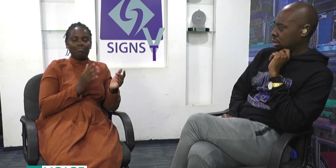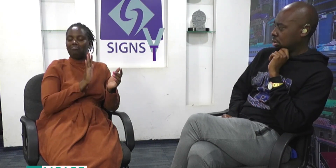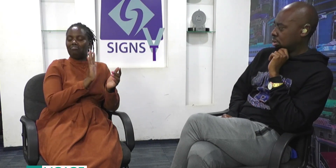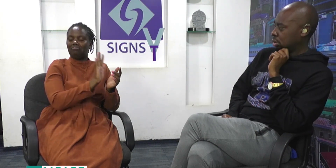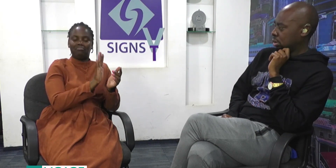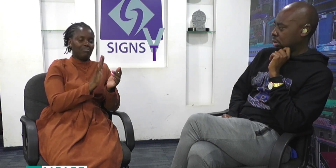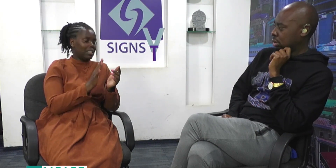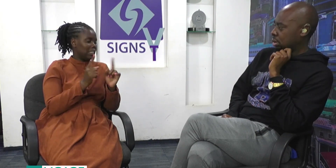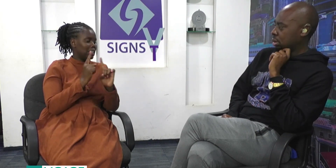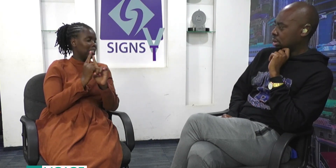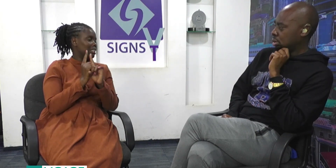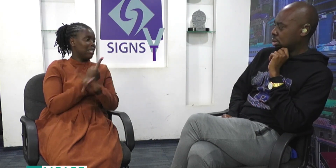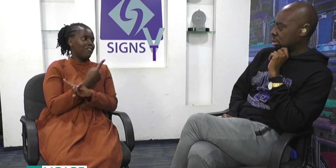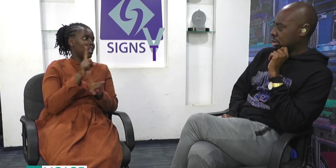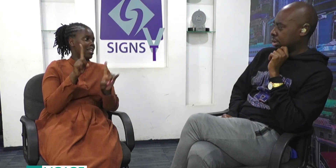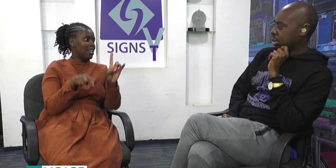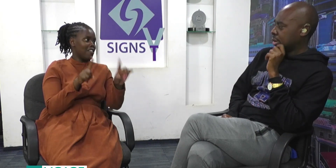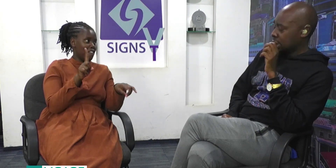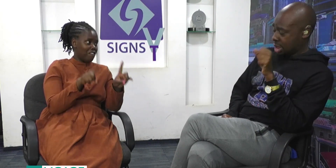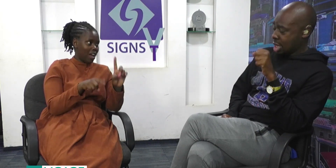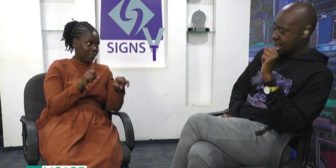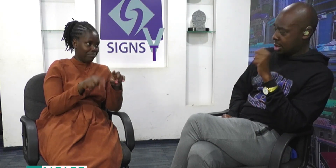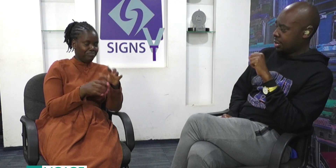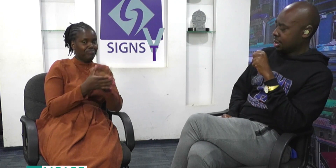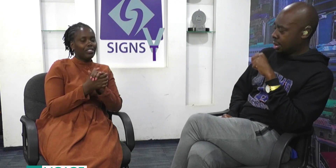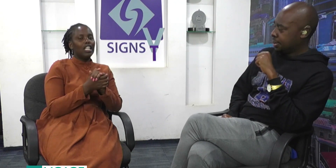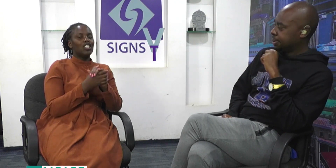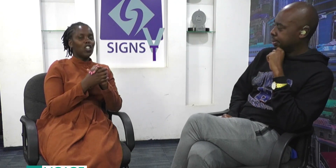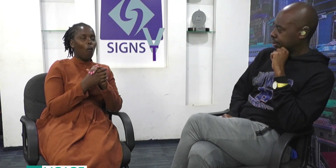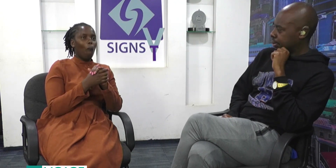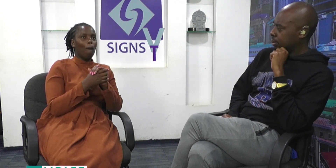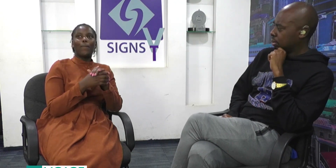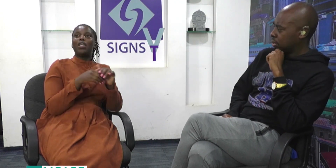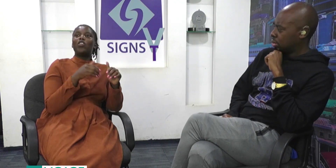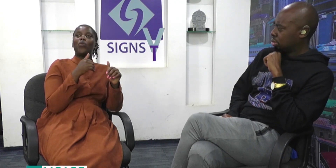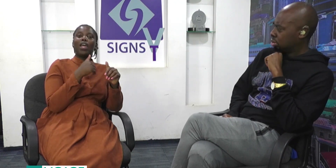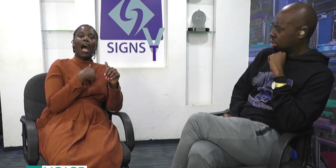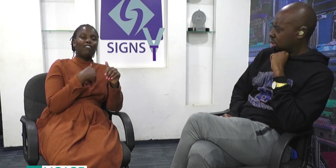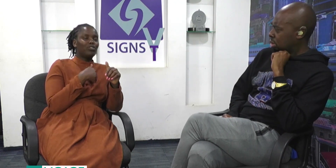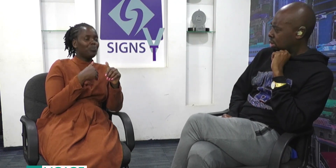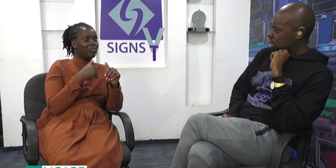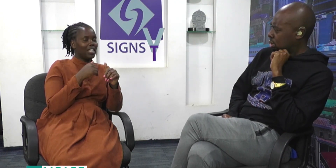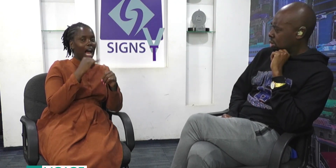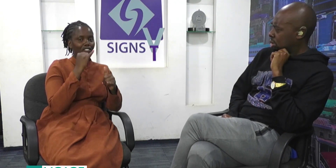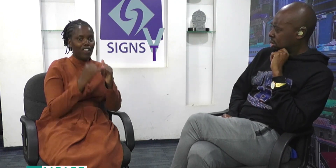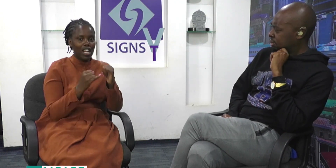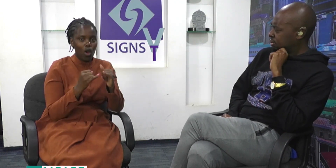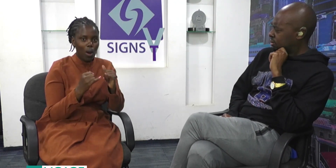accommodate everybody. But remember, we have so many variations.